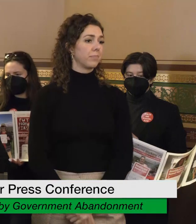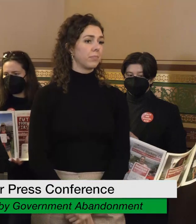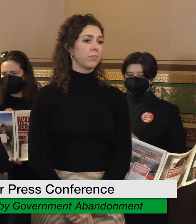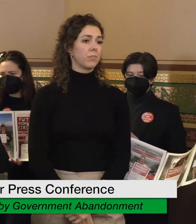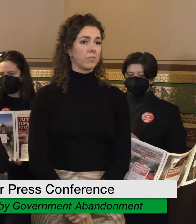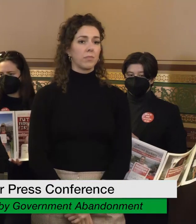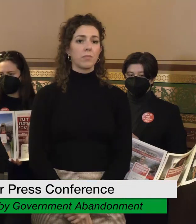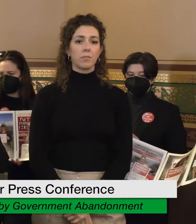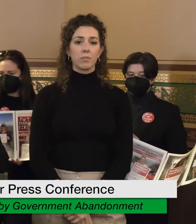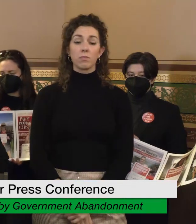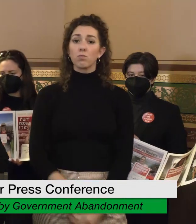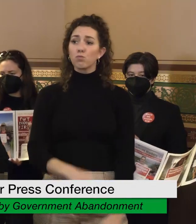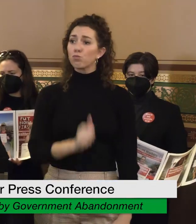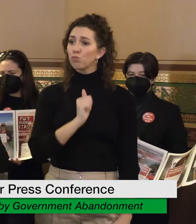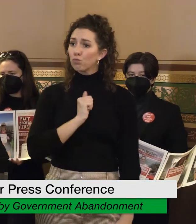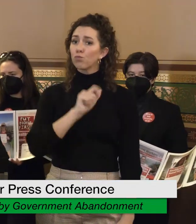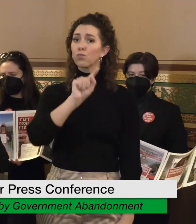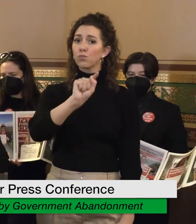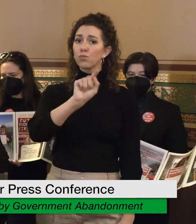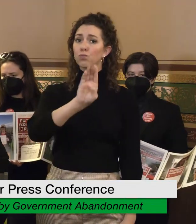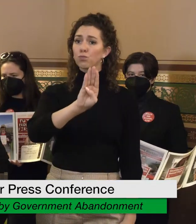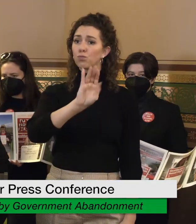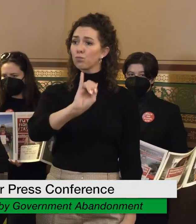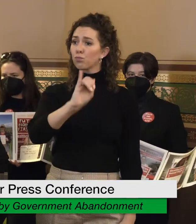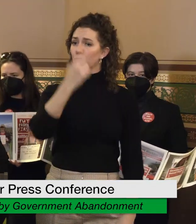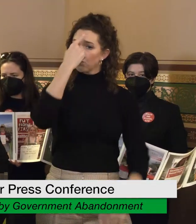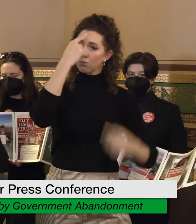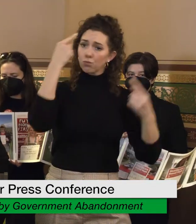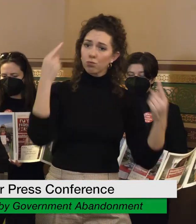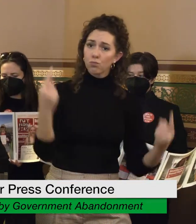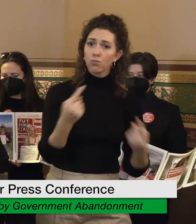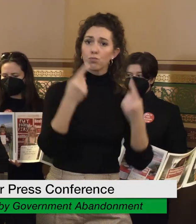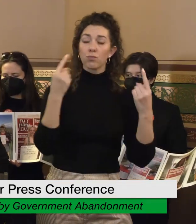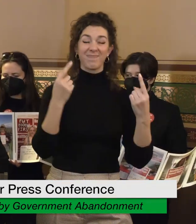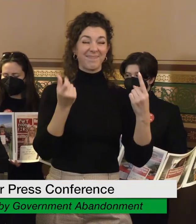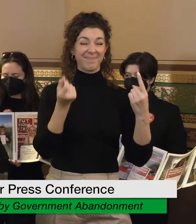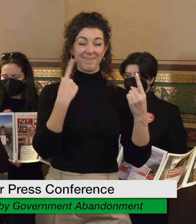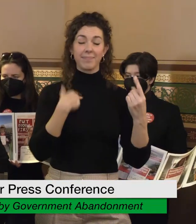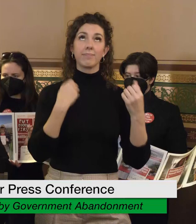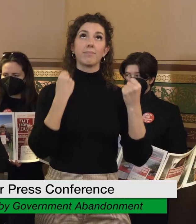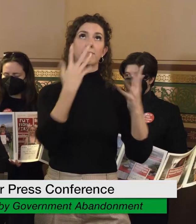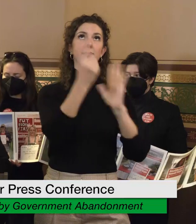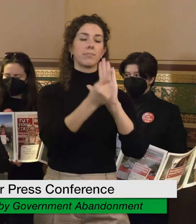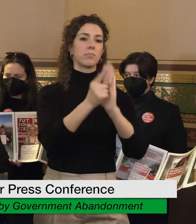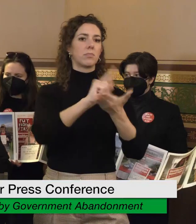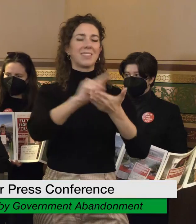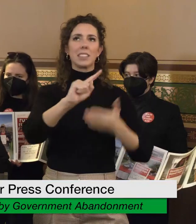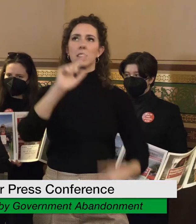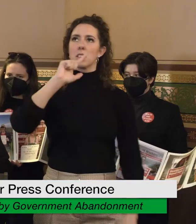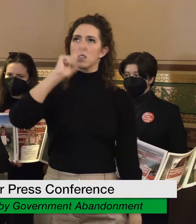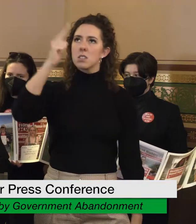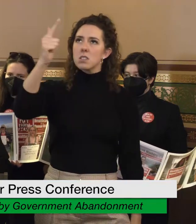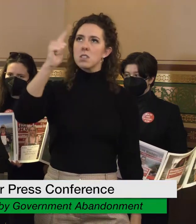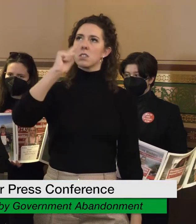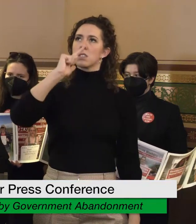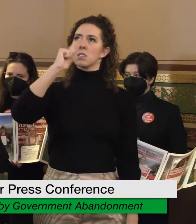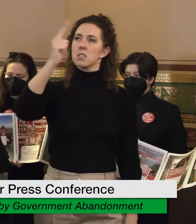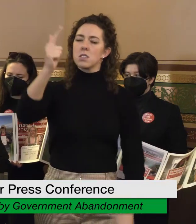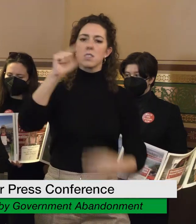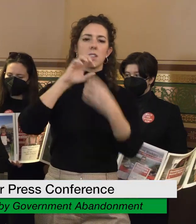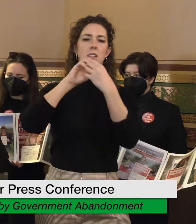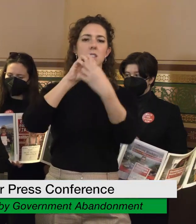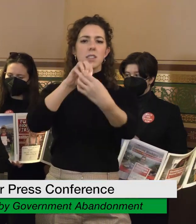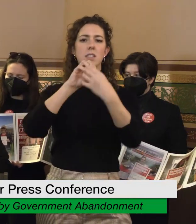I have a brain injury, and it's hours on the phone going back and forth, trying to figure everything